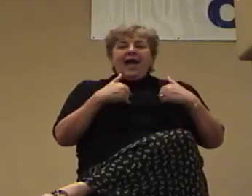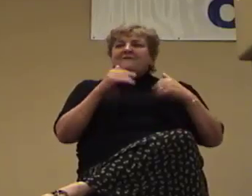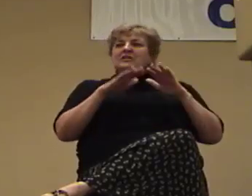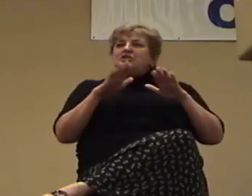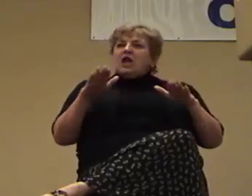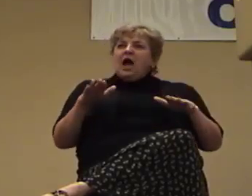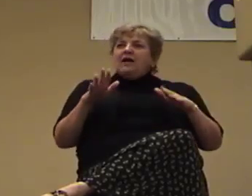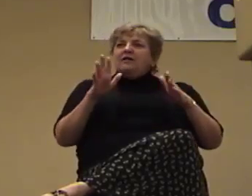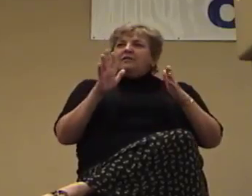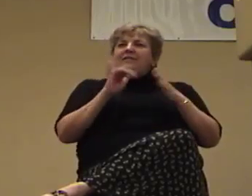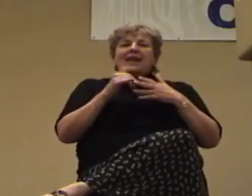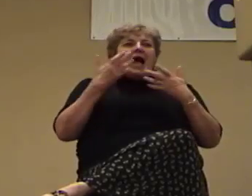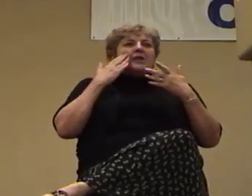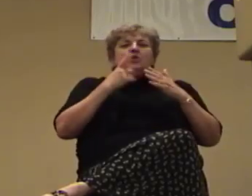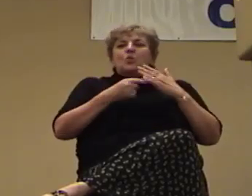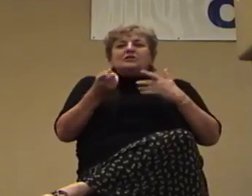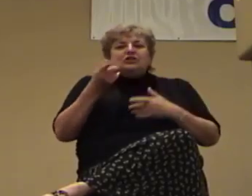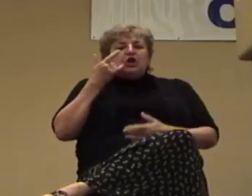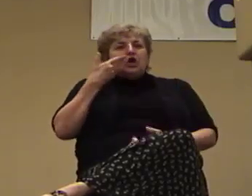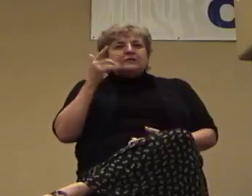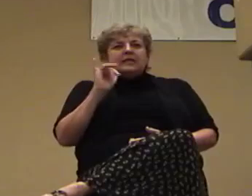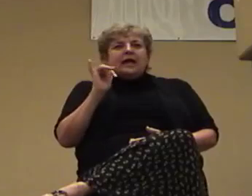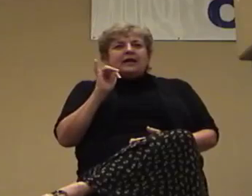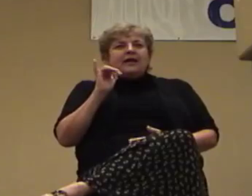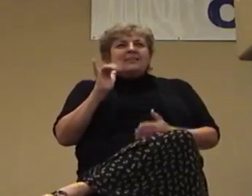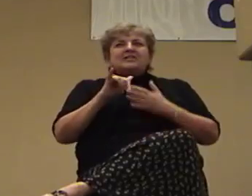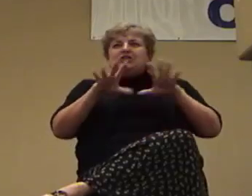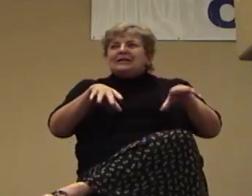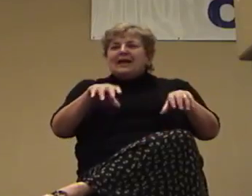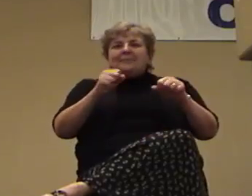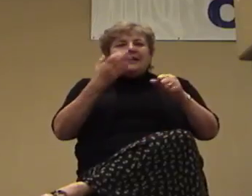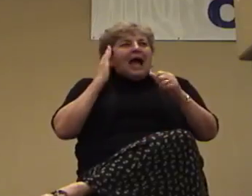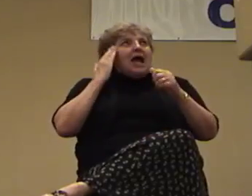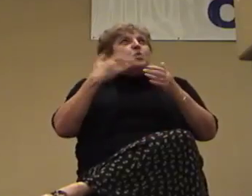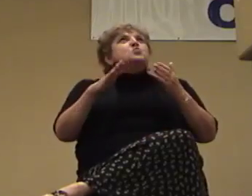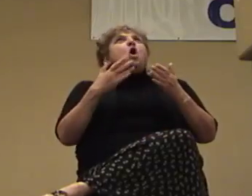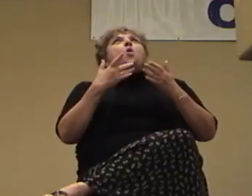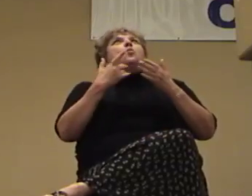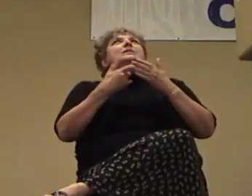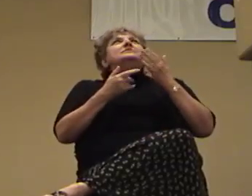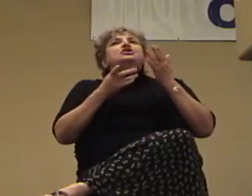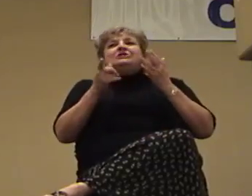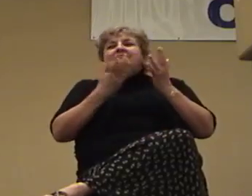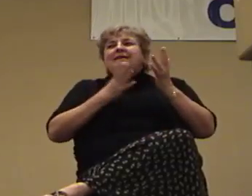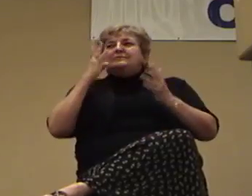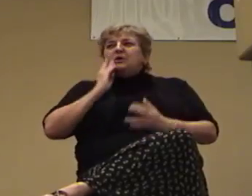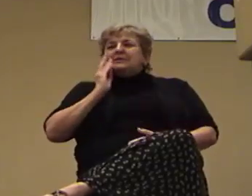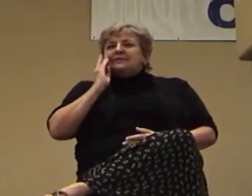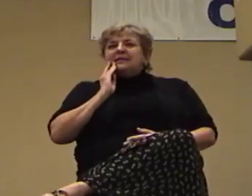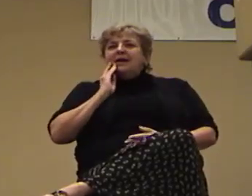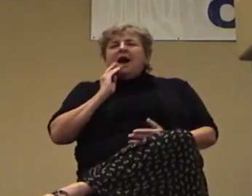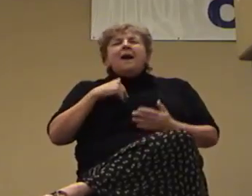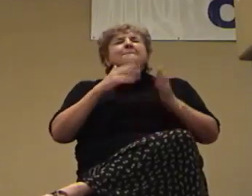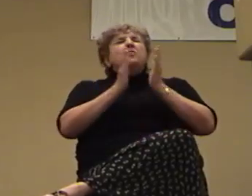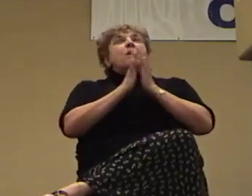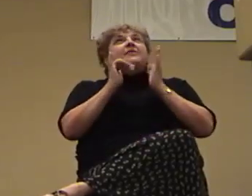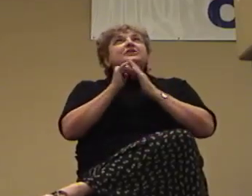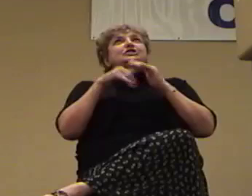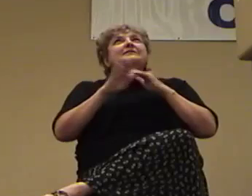enter adolescence and I don't know what she's going through. I just pray to God that she's in a family that's safe, and that they're loving her and that they're not harming her or